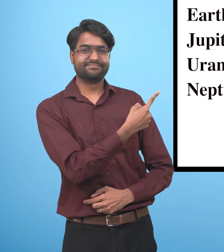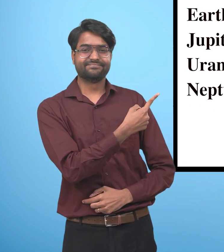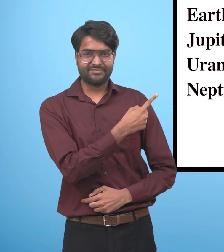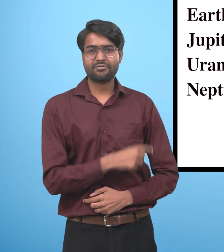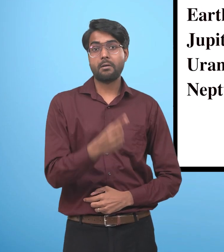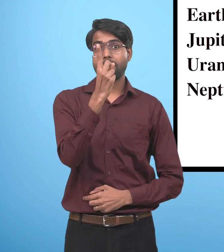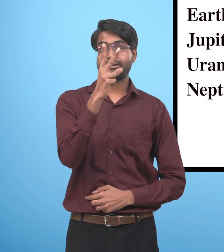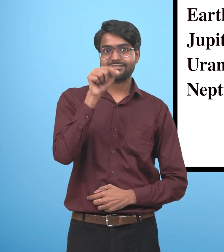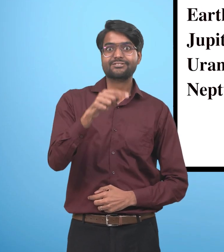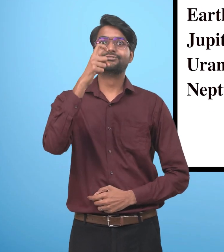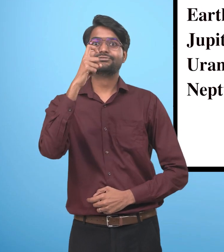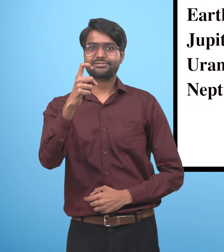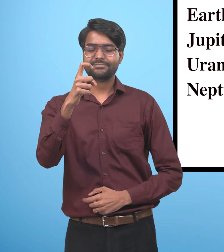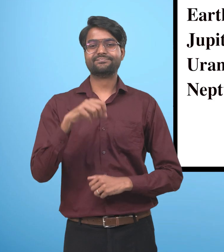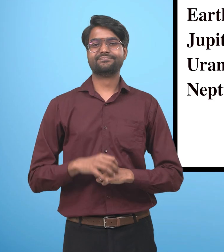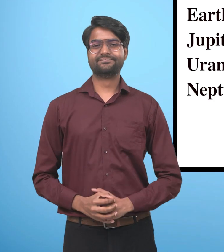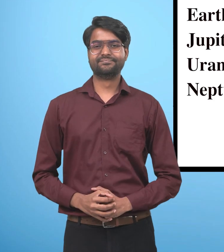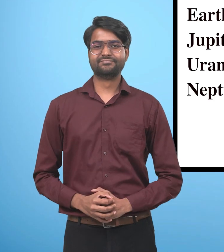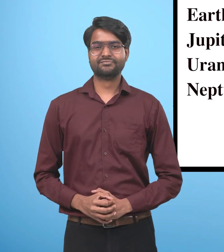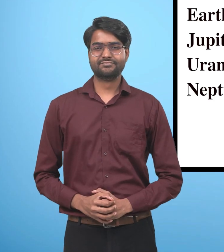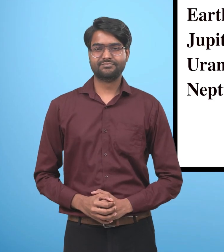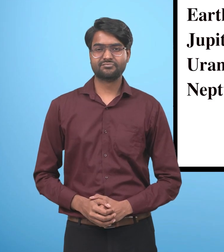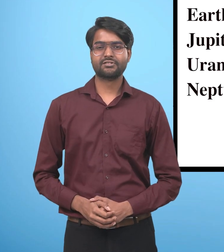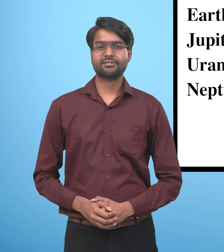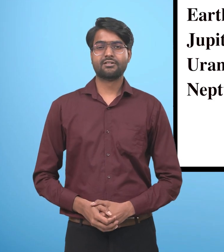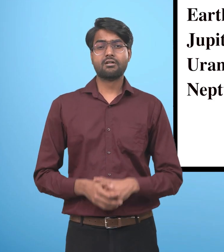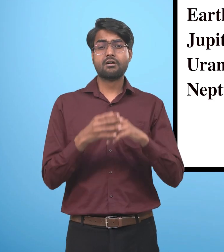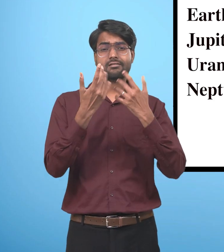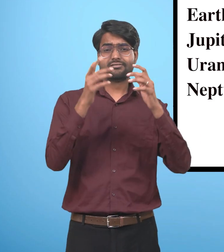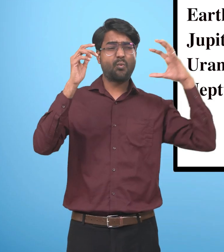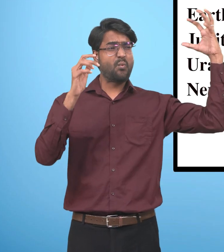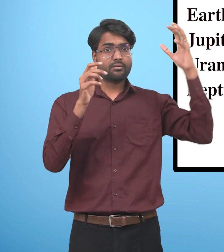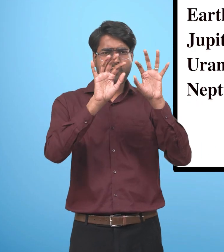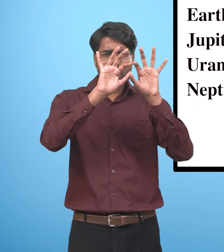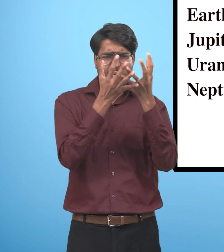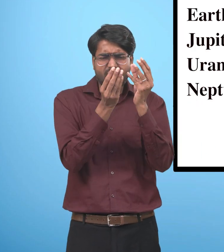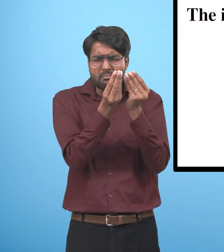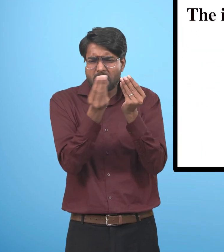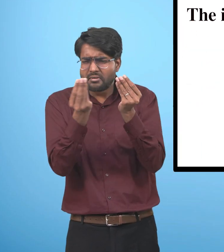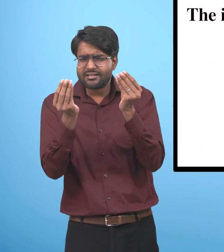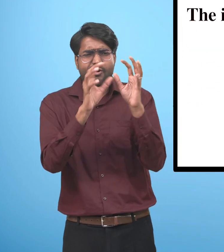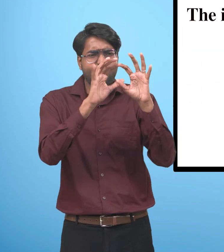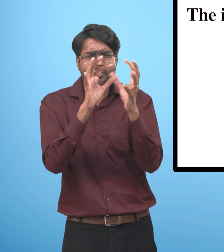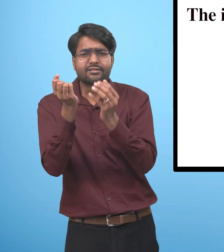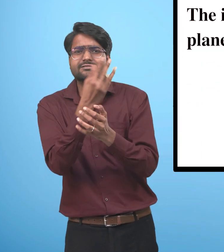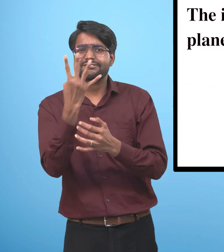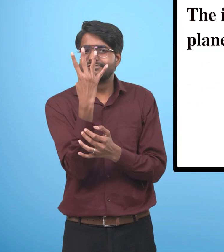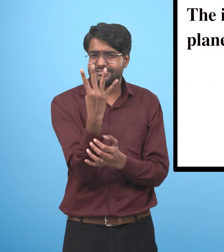Earth, Mars, Jupiter, Saturn, Uranus, and Neptune. The inner 4